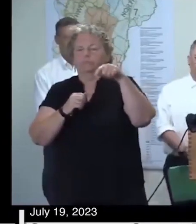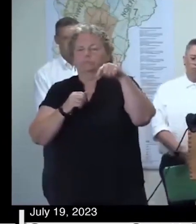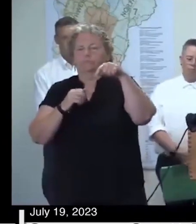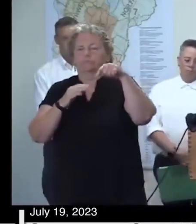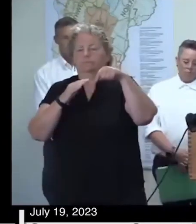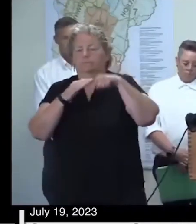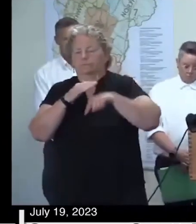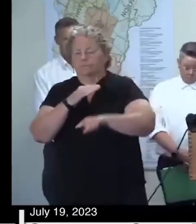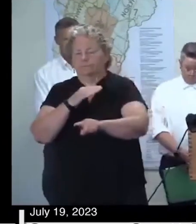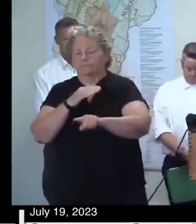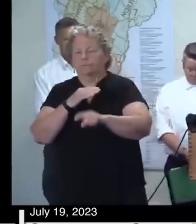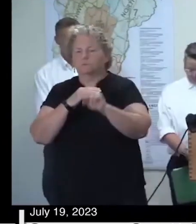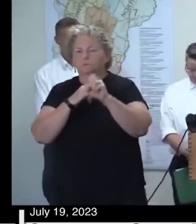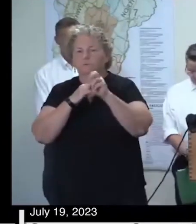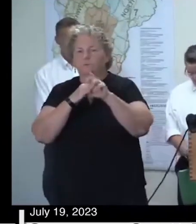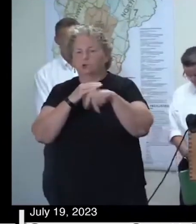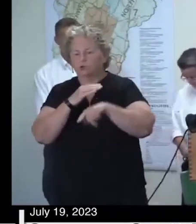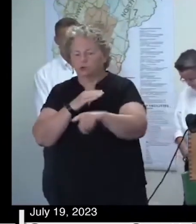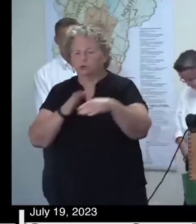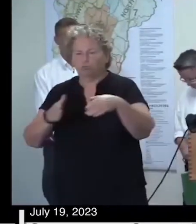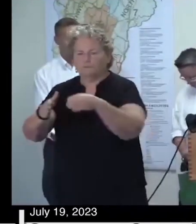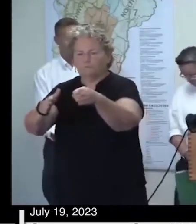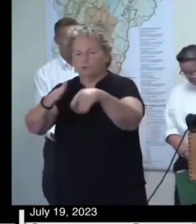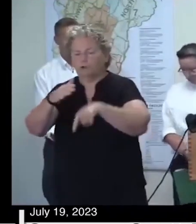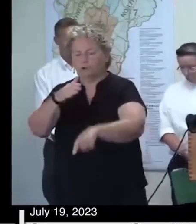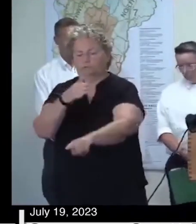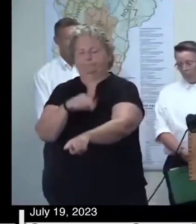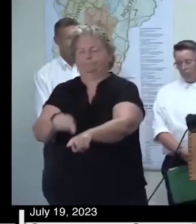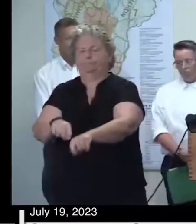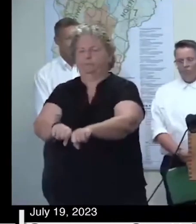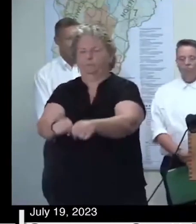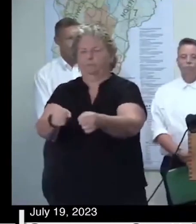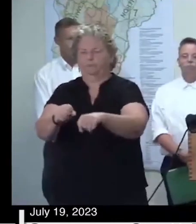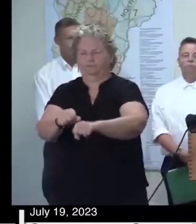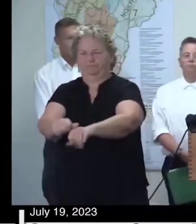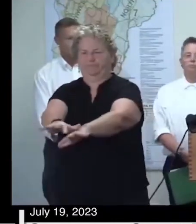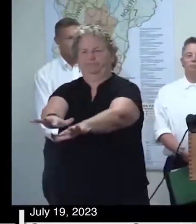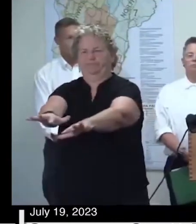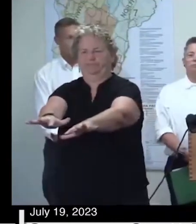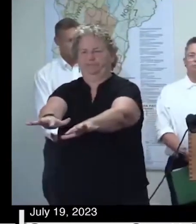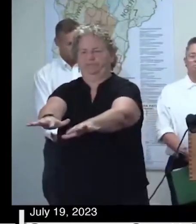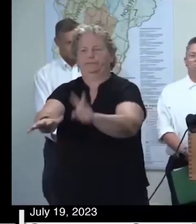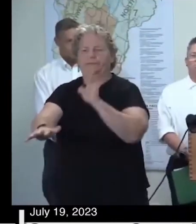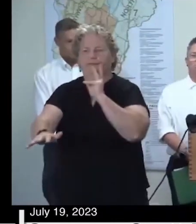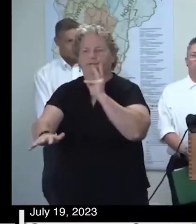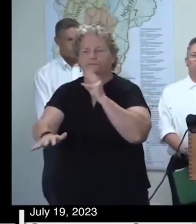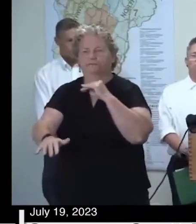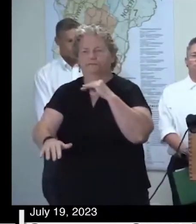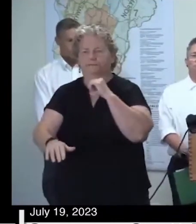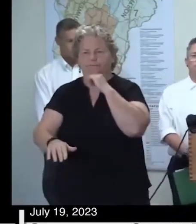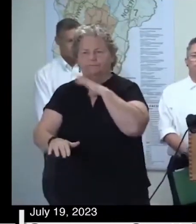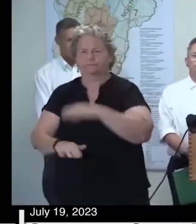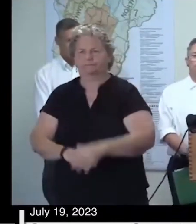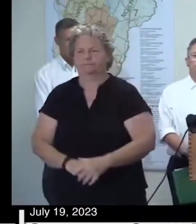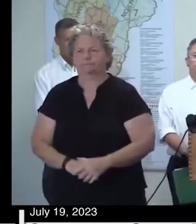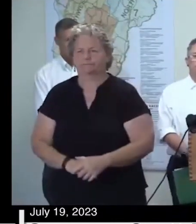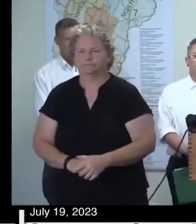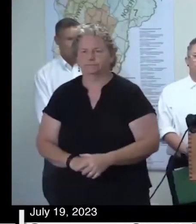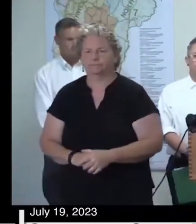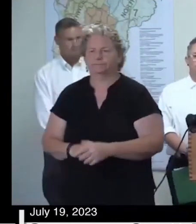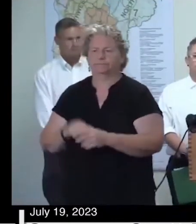So those types of things we're finding every day, as well as slides and so forth that are still